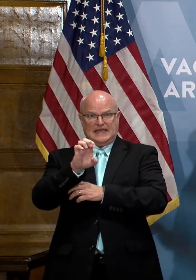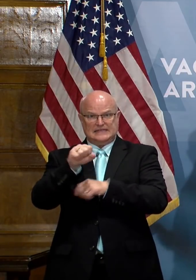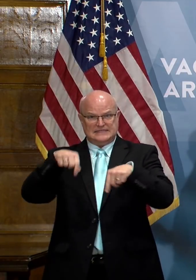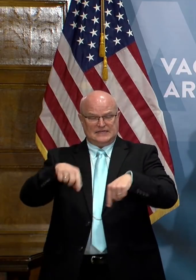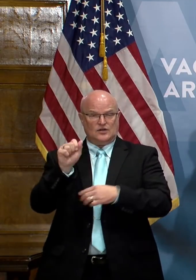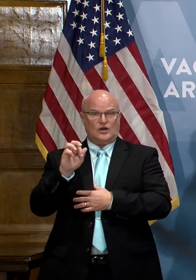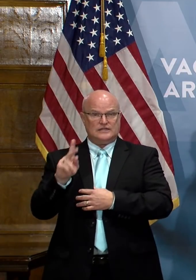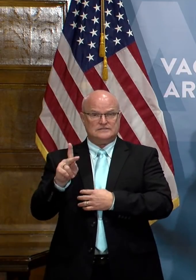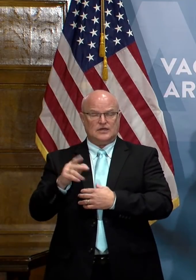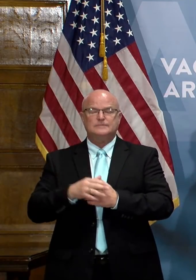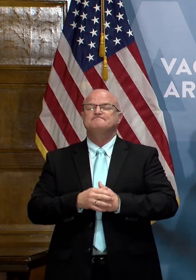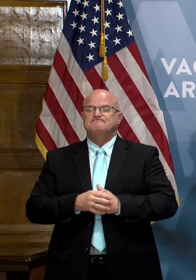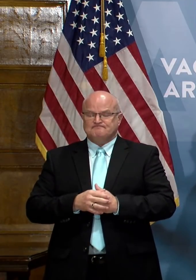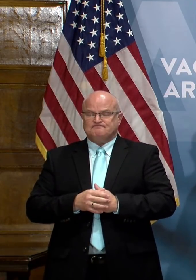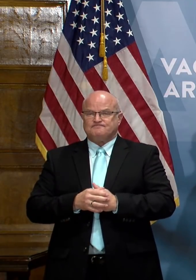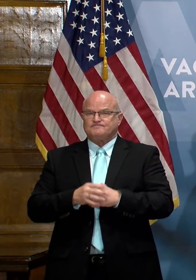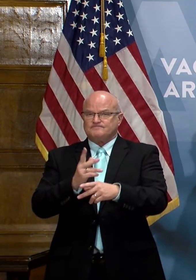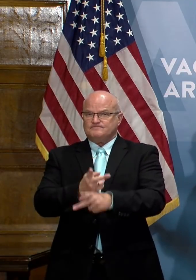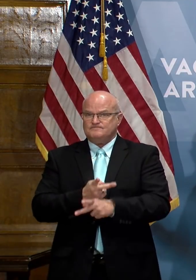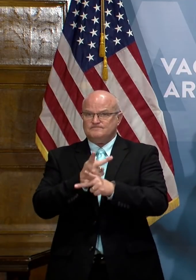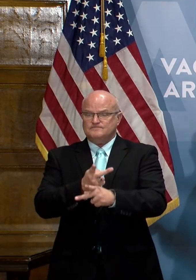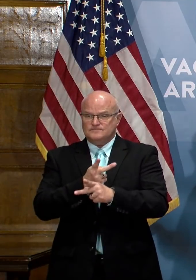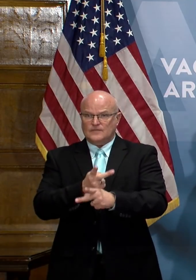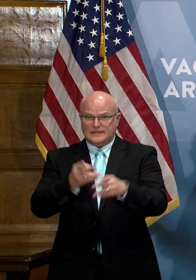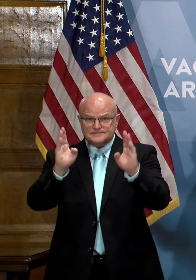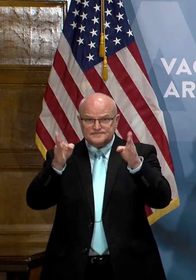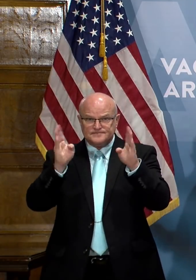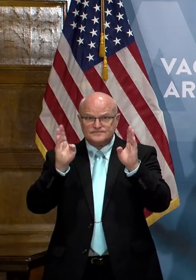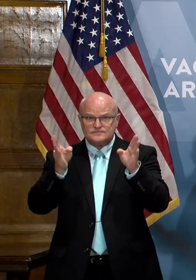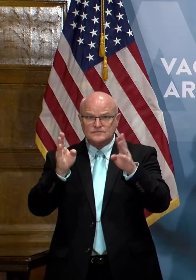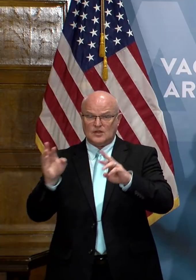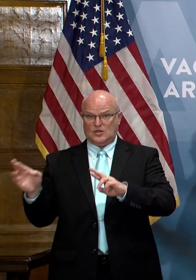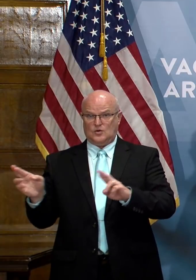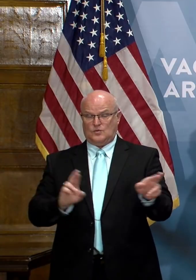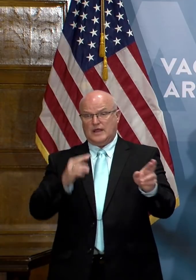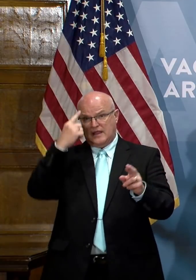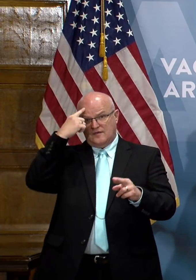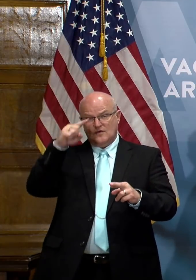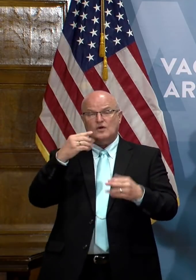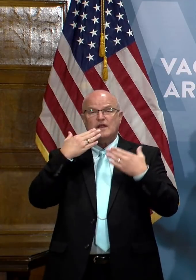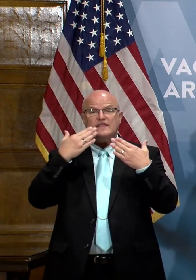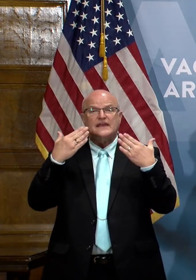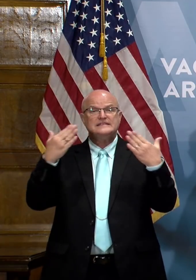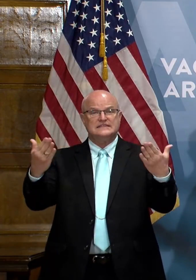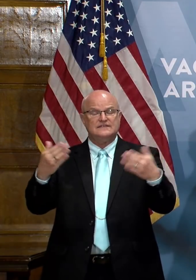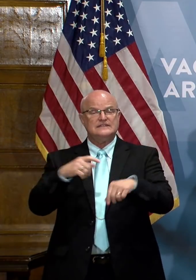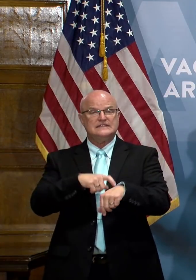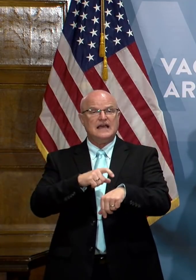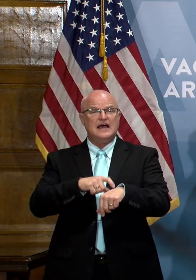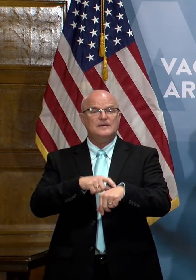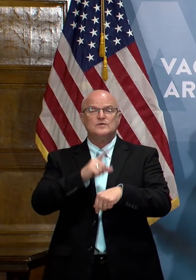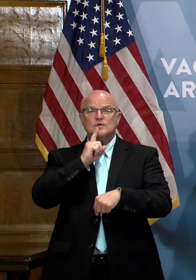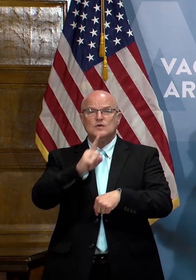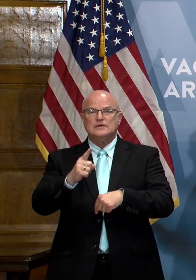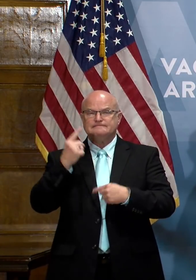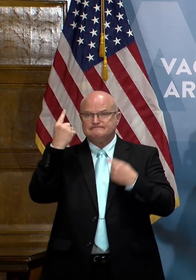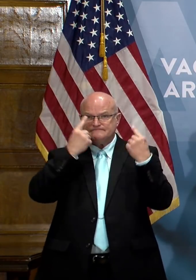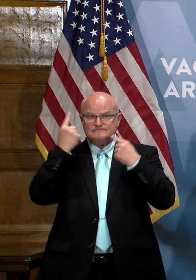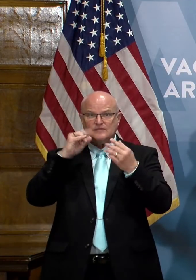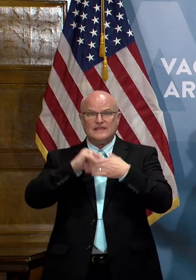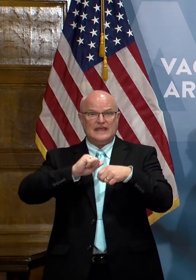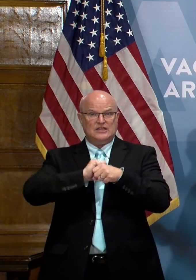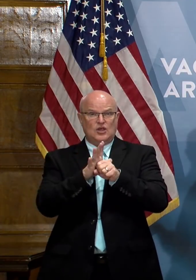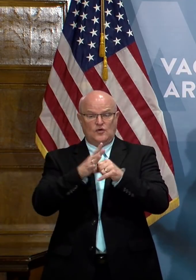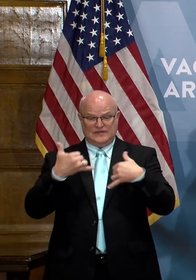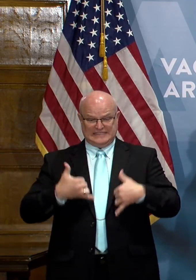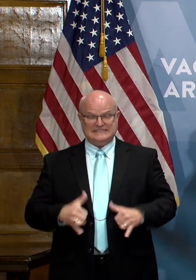The precautions that I ask everyone to take as you get ready for Thanksgiving are simply to be mindful that COVID